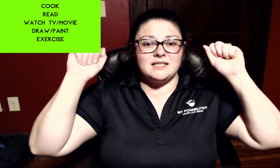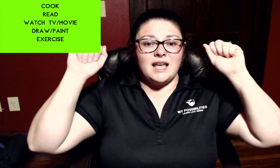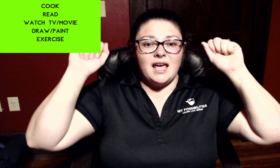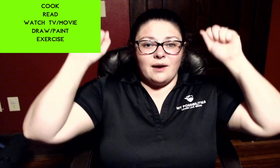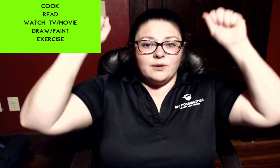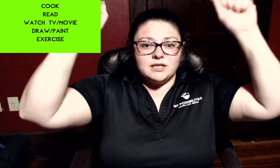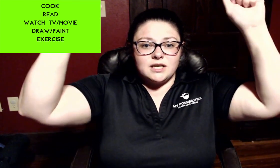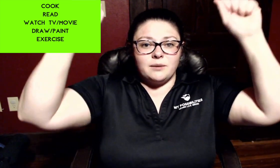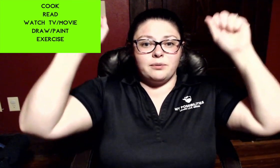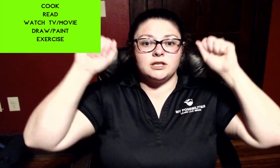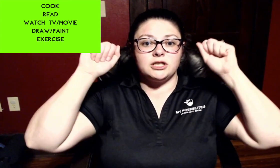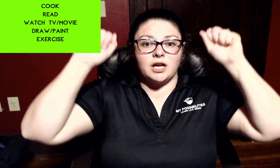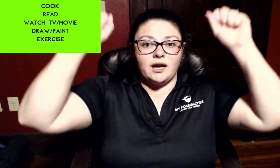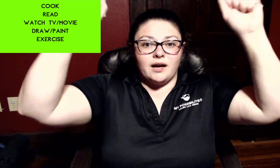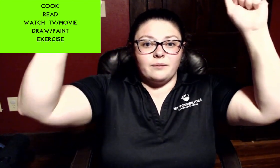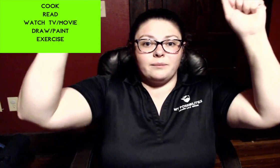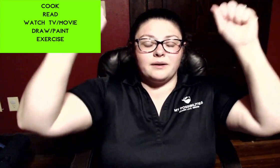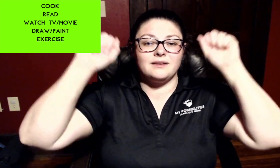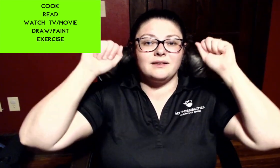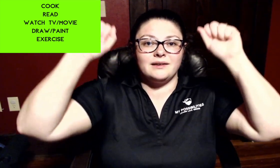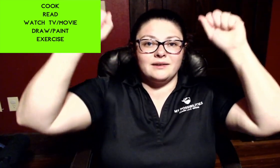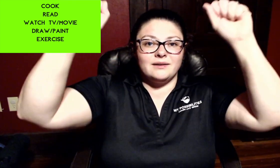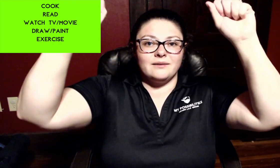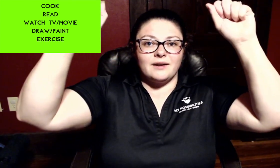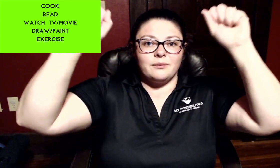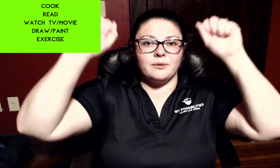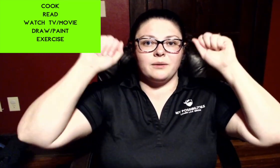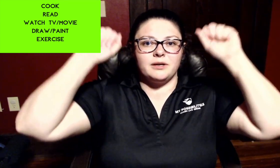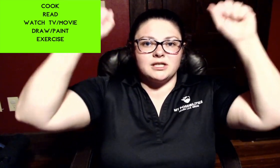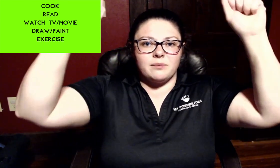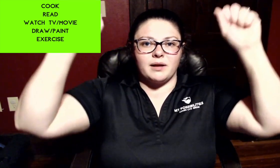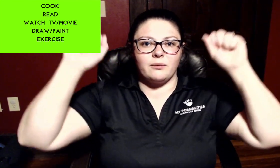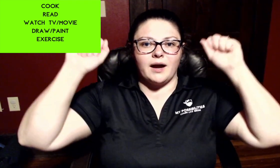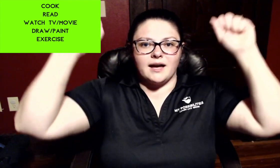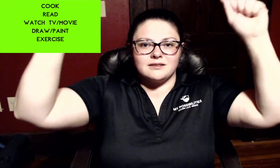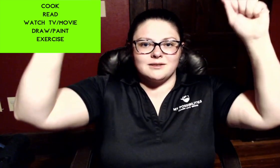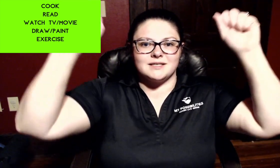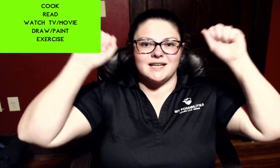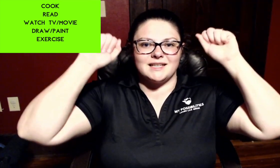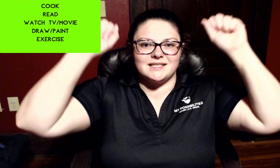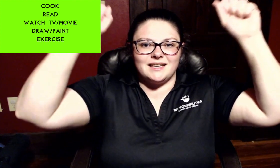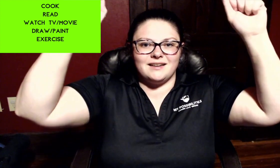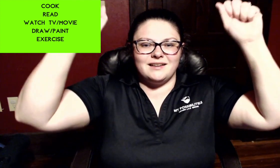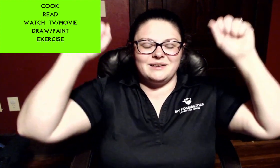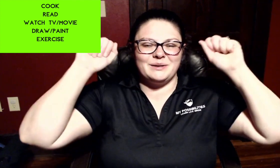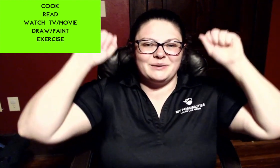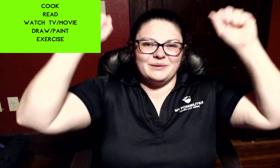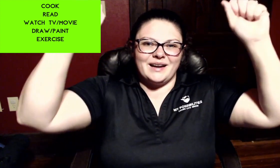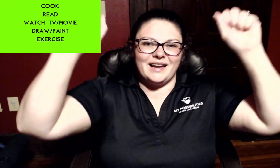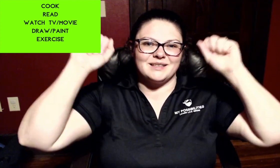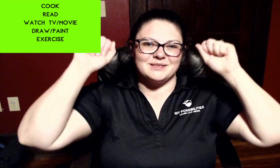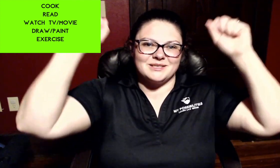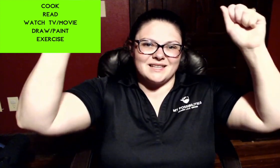and we're just going to push up, right? We're going to push up like we're exercising, right?